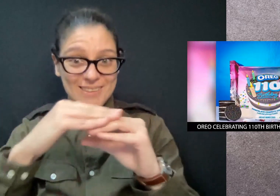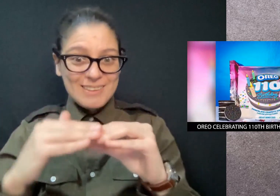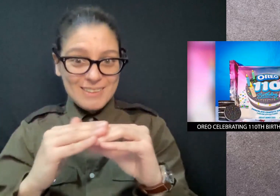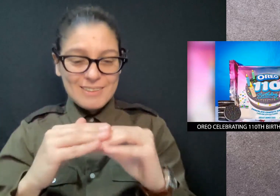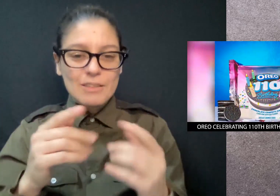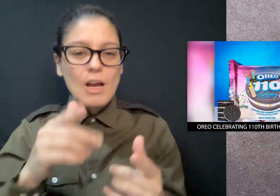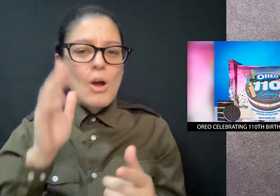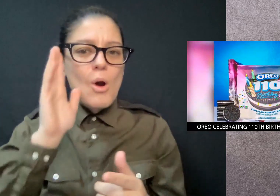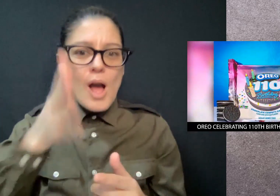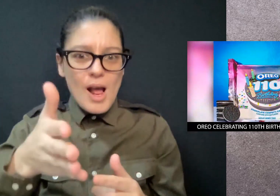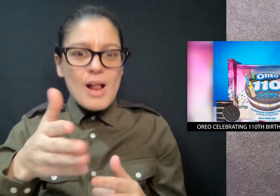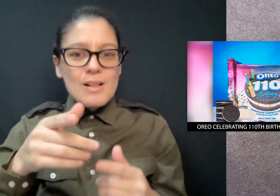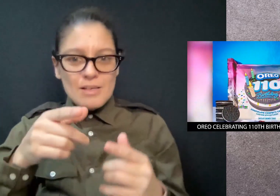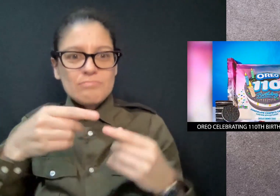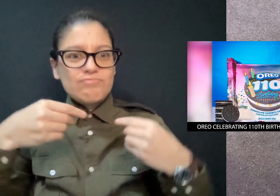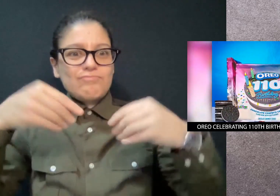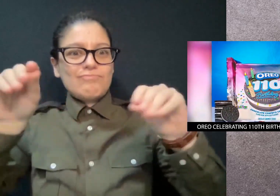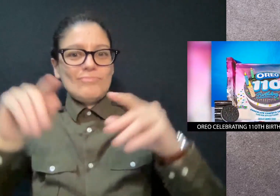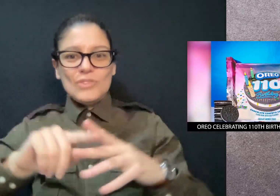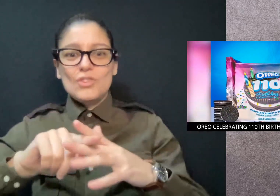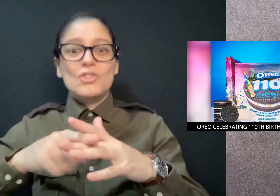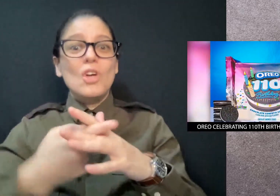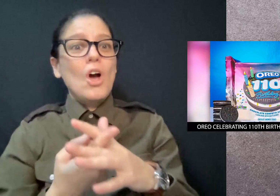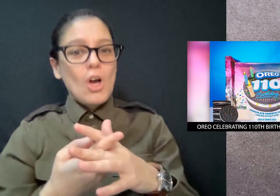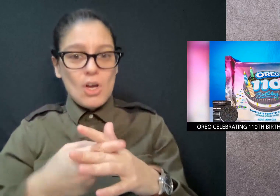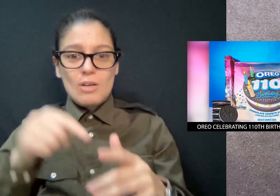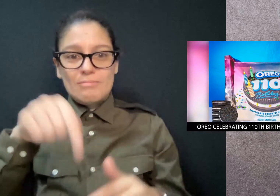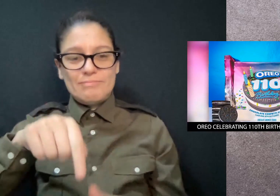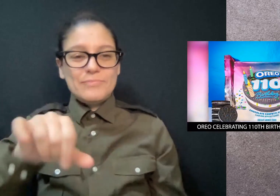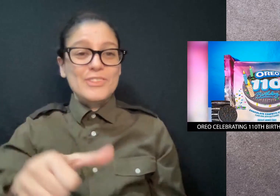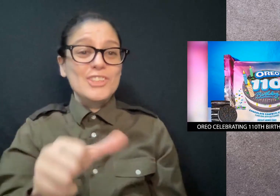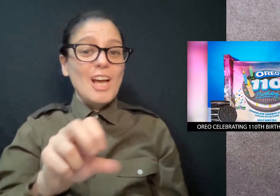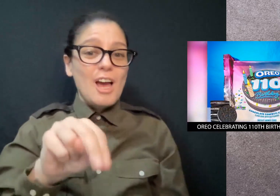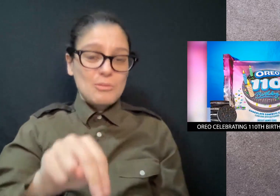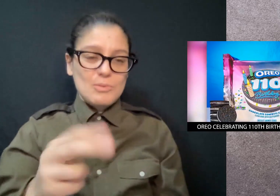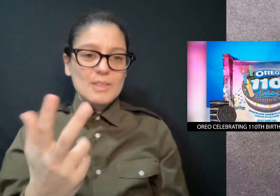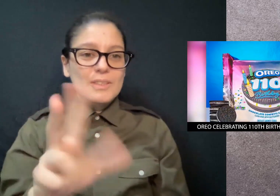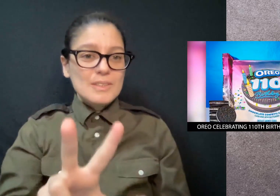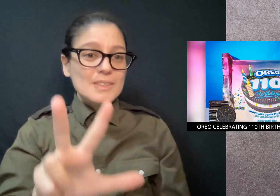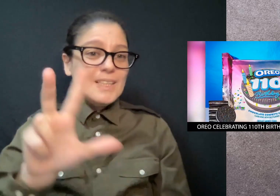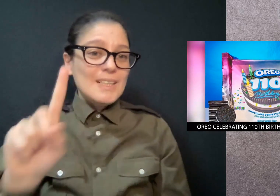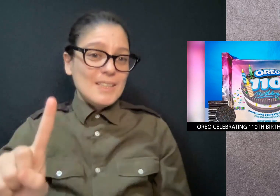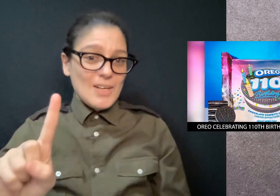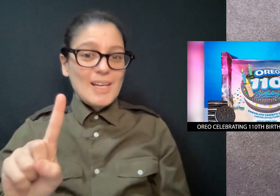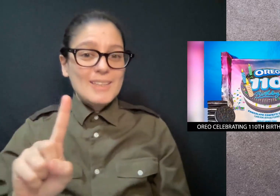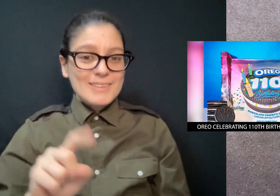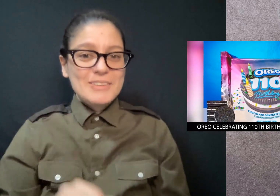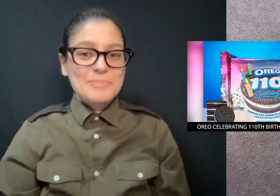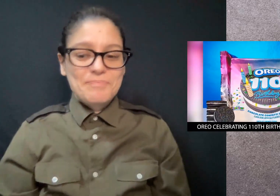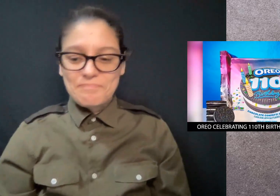And now this week, get ready for the 5th installment, simply entitled Scream.